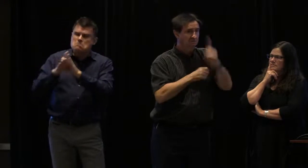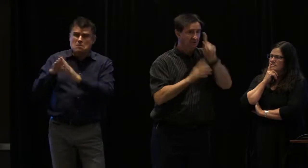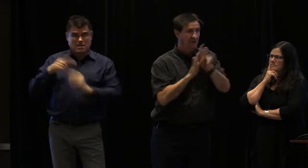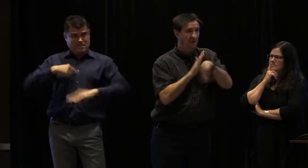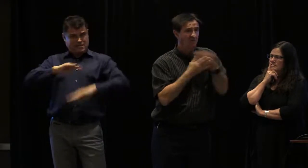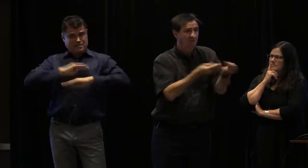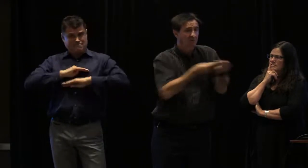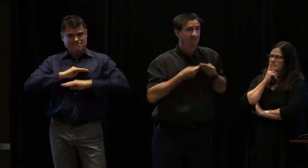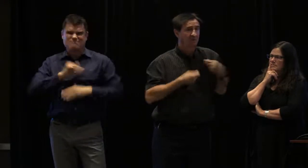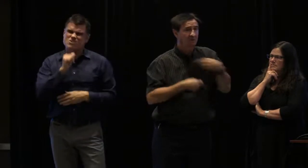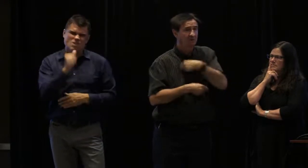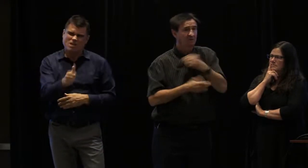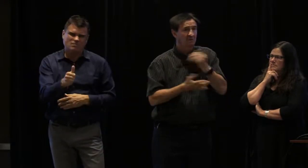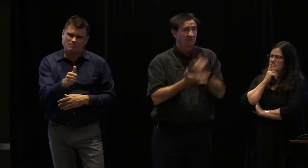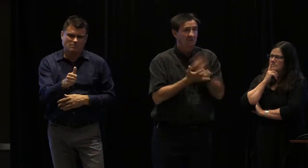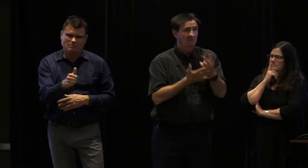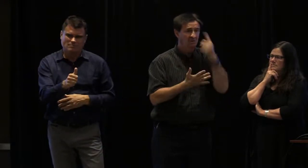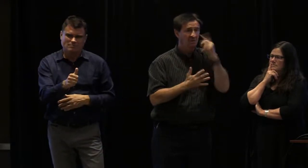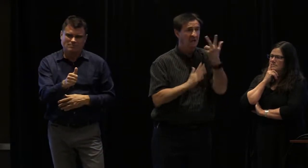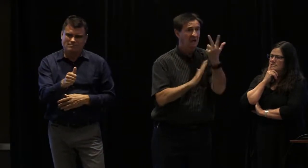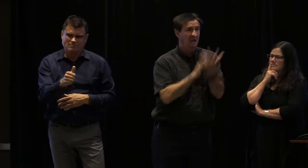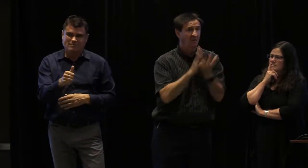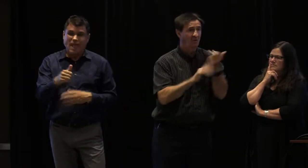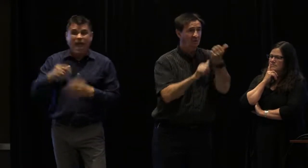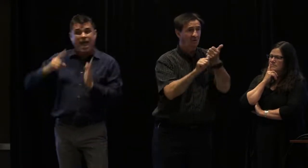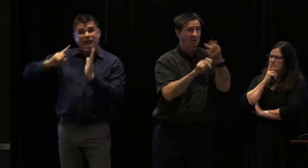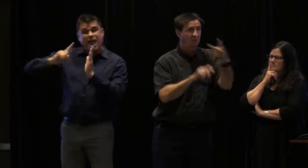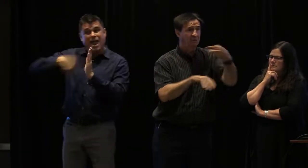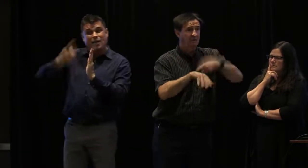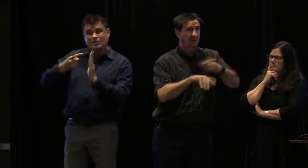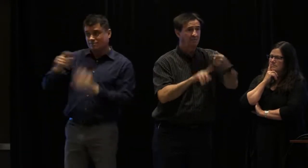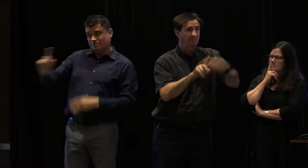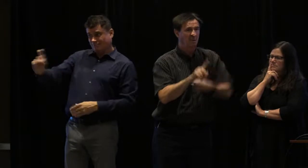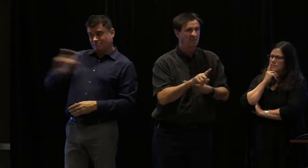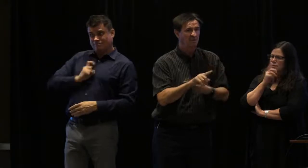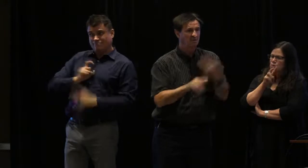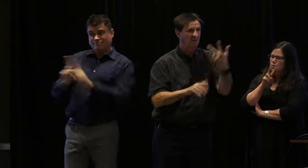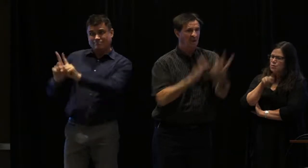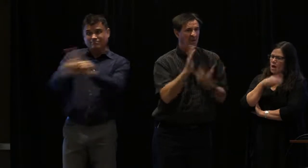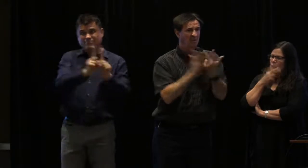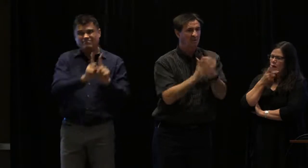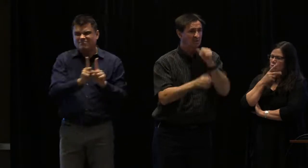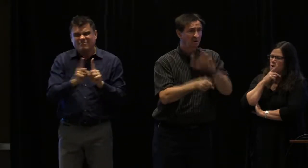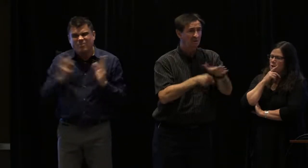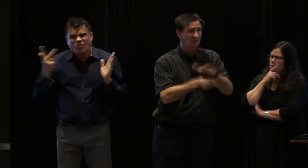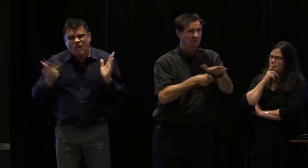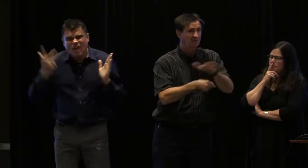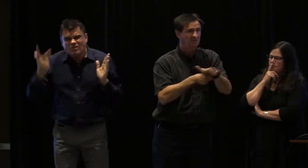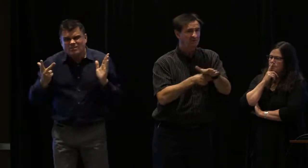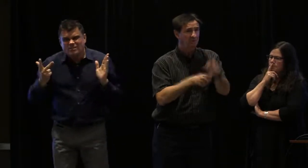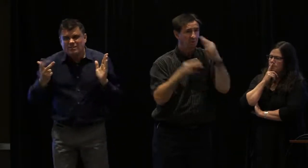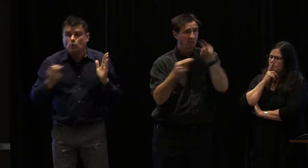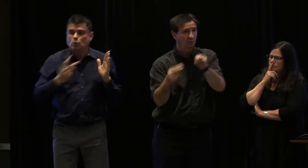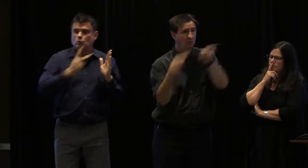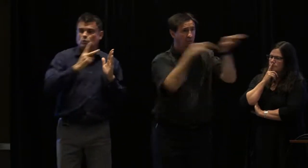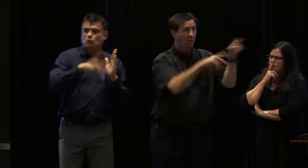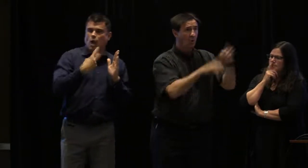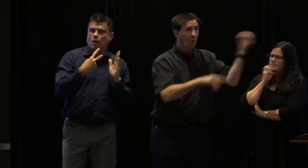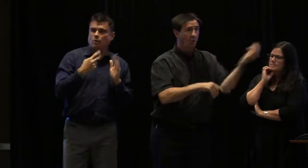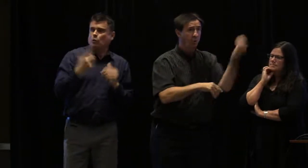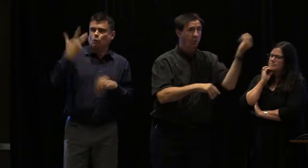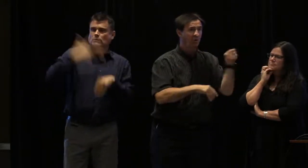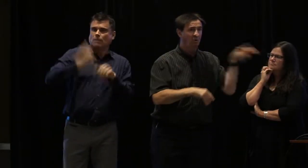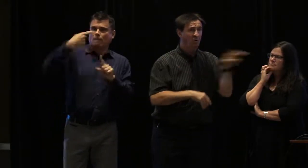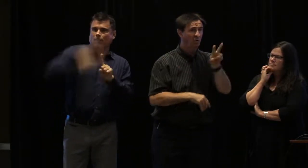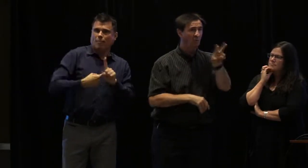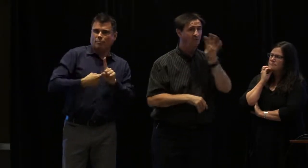funding, and it was unsatisfactory. You only got intervener services 3 hours a month. Could you